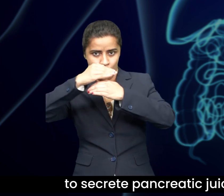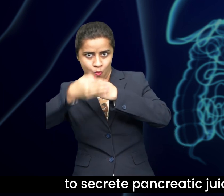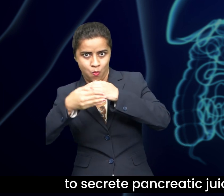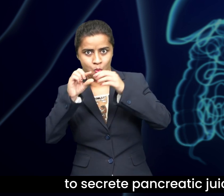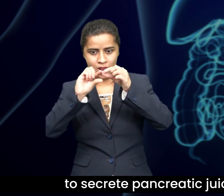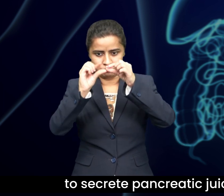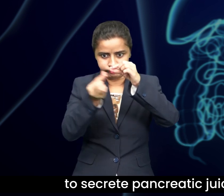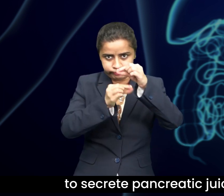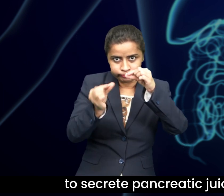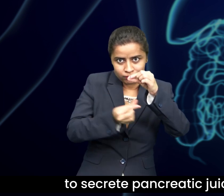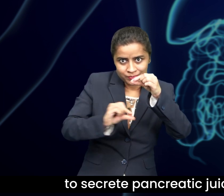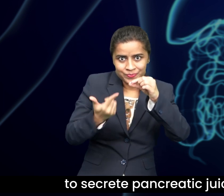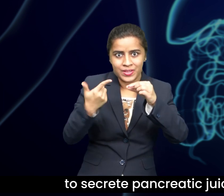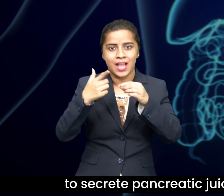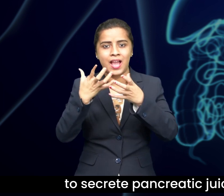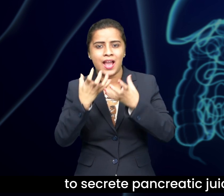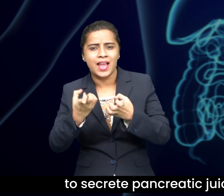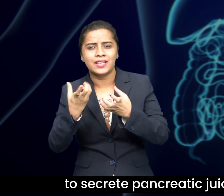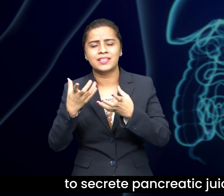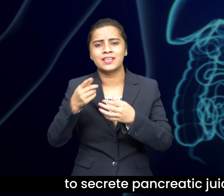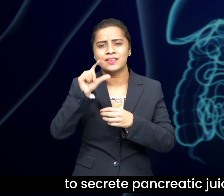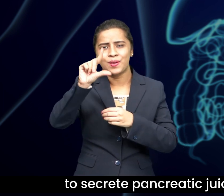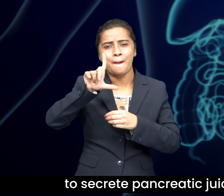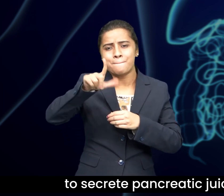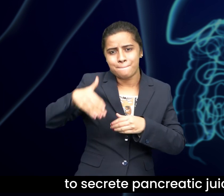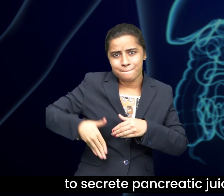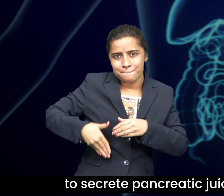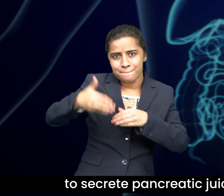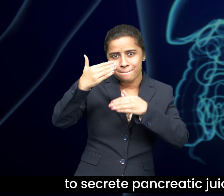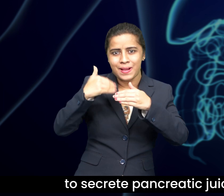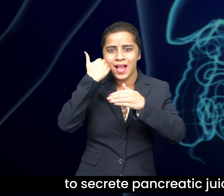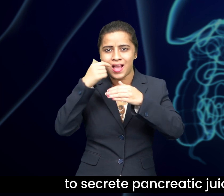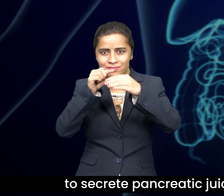pancreatic juice, bile juice, and succus entericus.